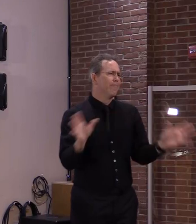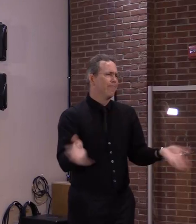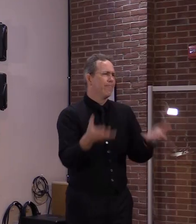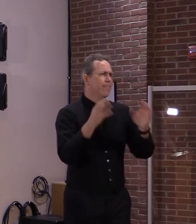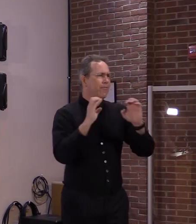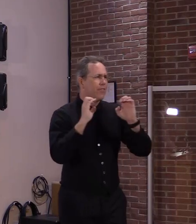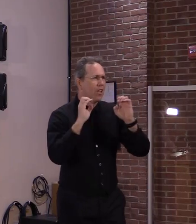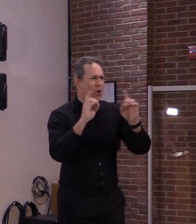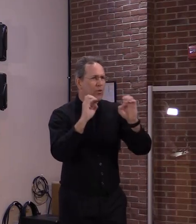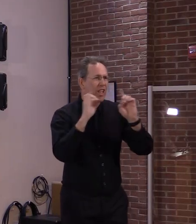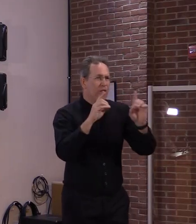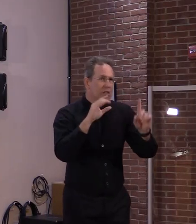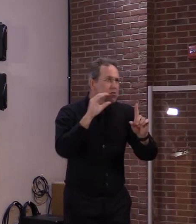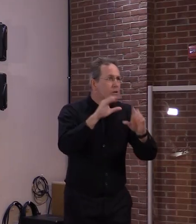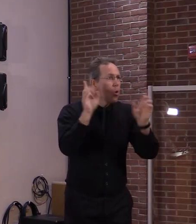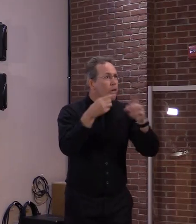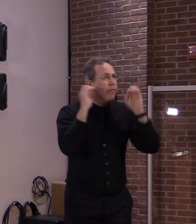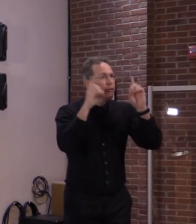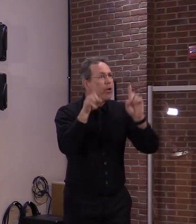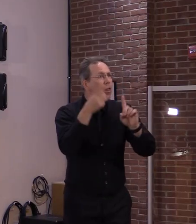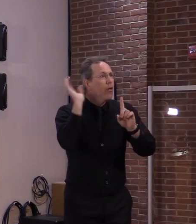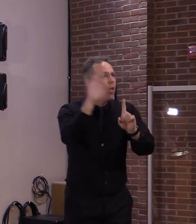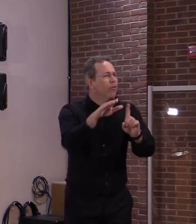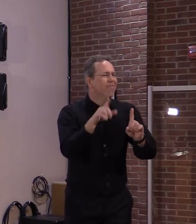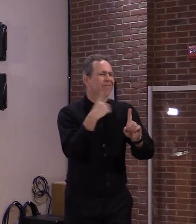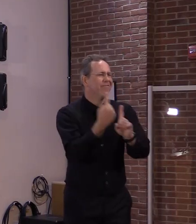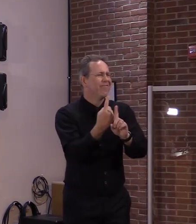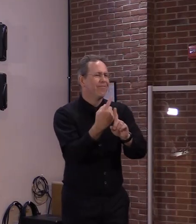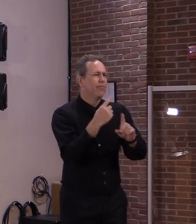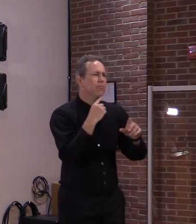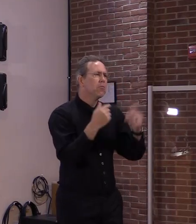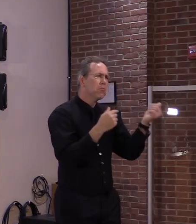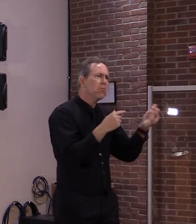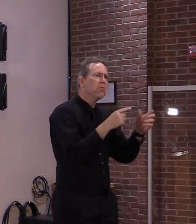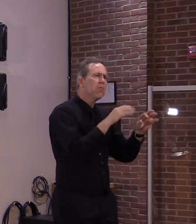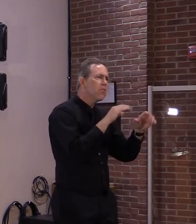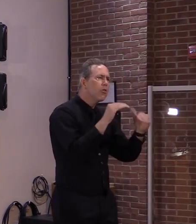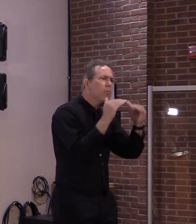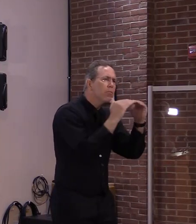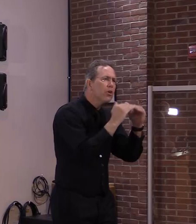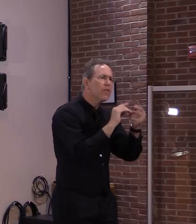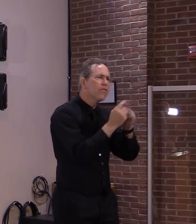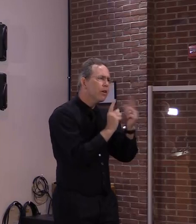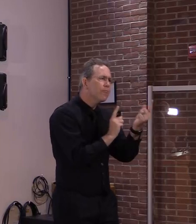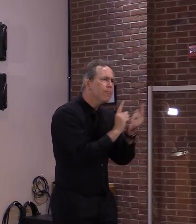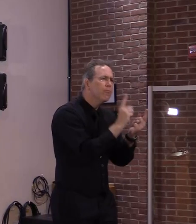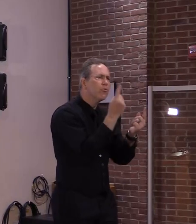different reasons that people would have for not wanting to be vaccinated.